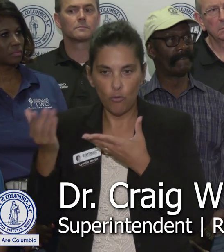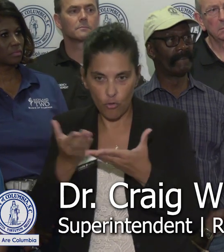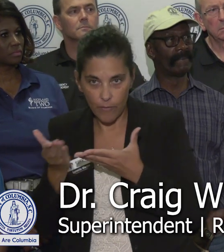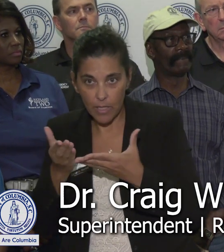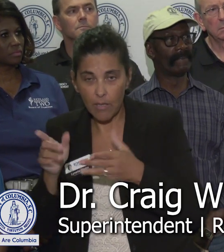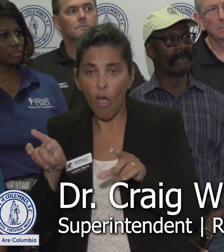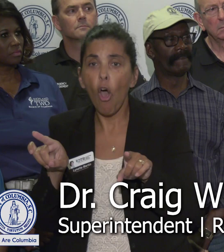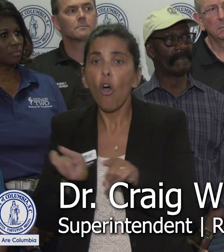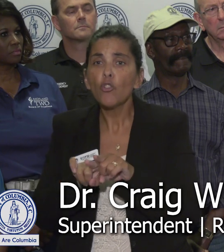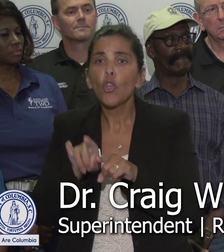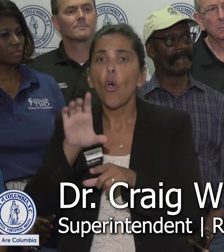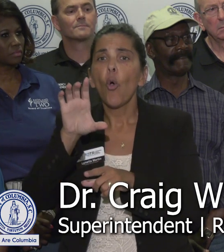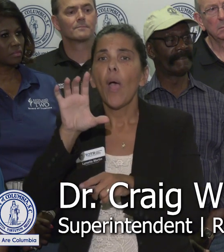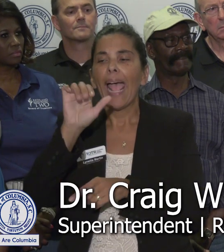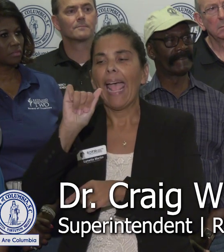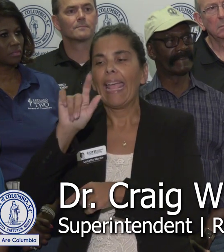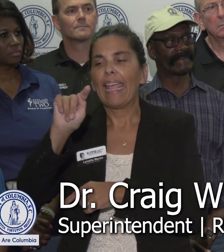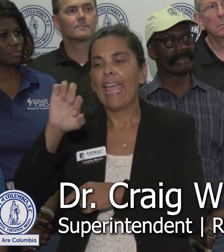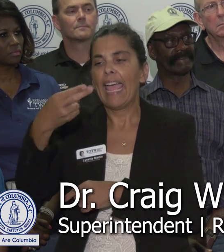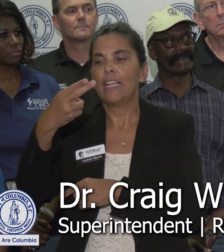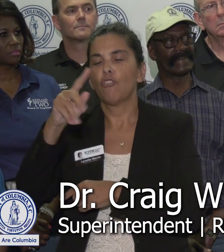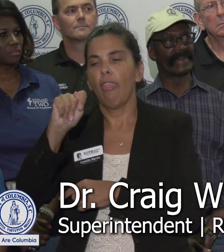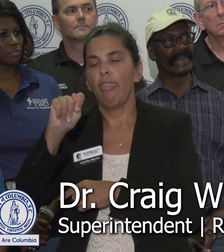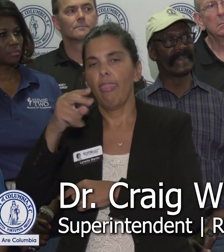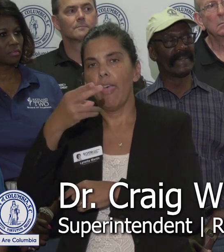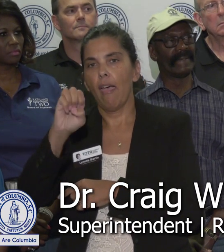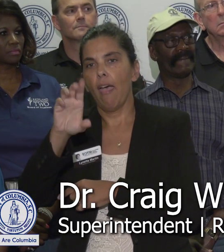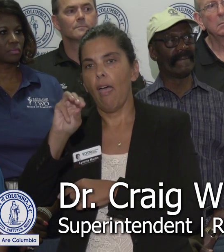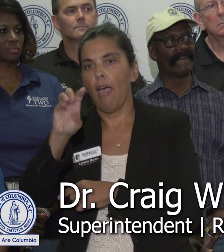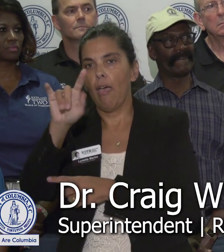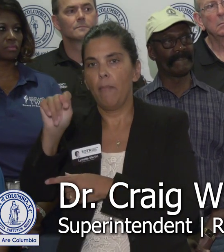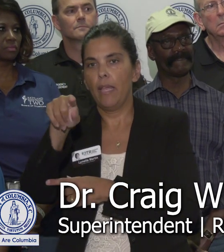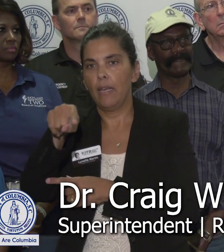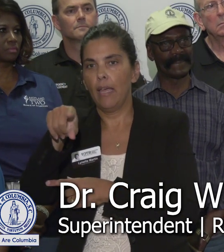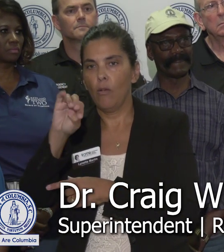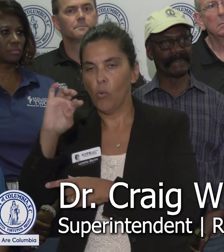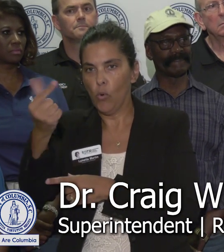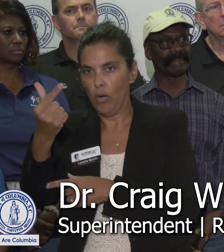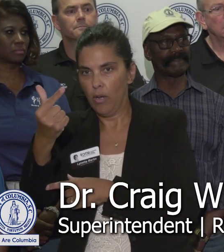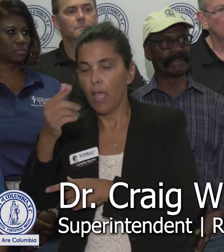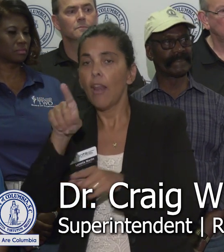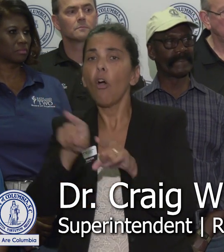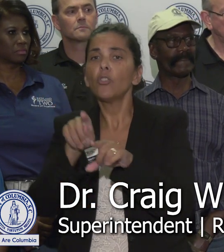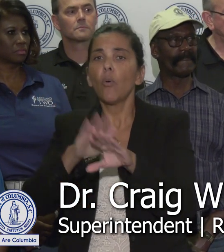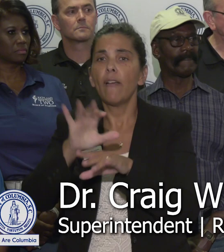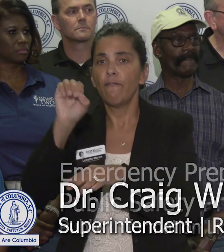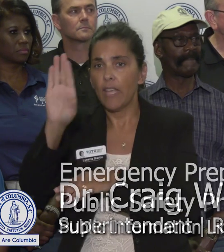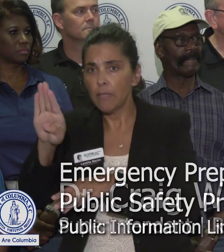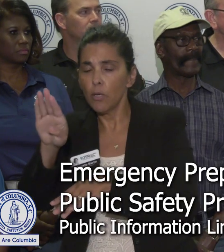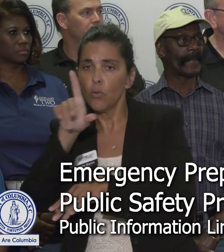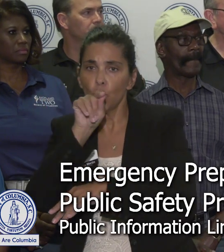at catchthecomet.org or our social media, which is Facebook, Twitter, and Instagram. Thank you.